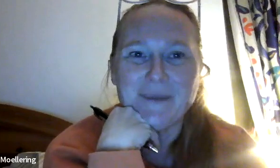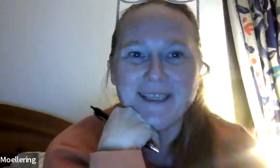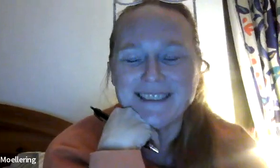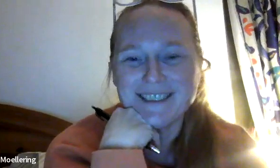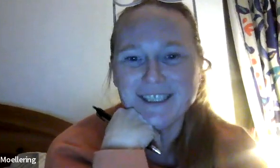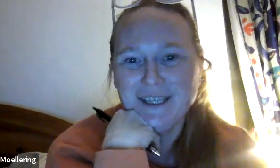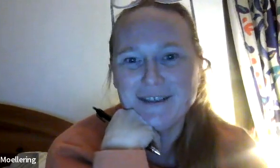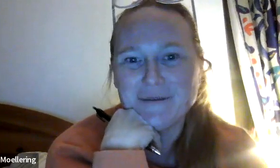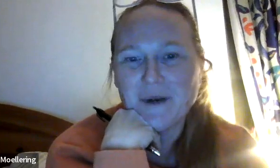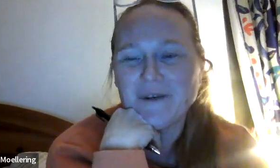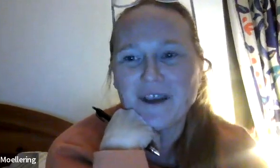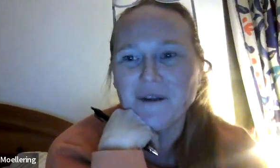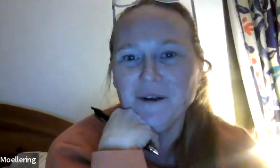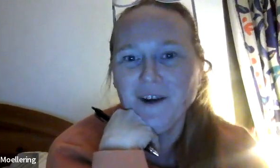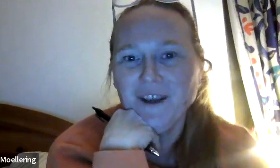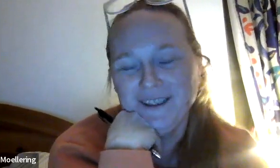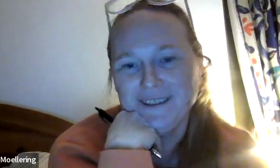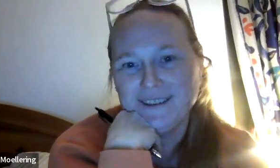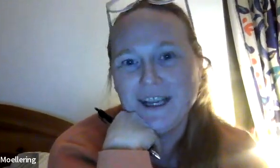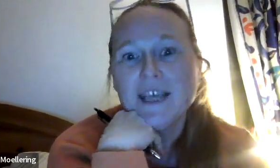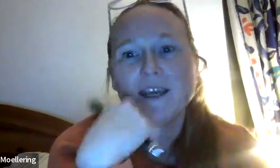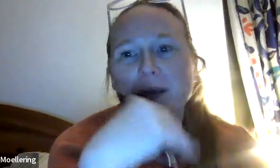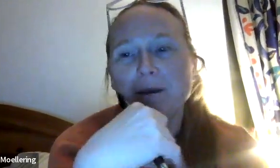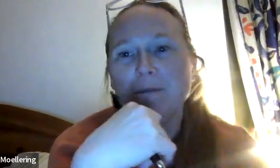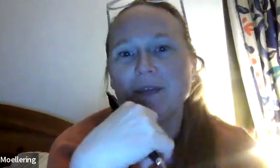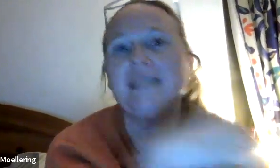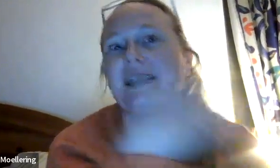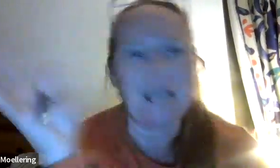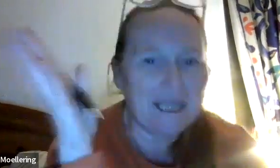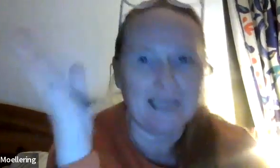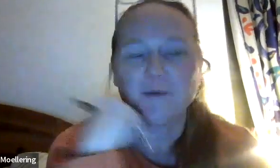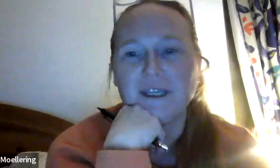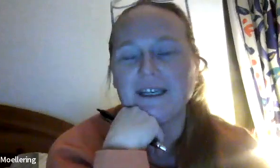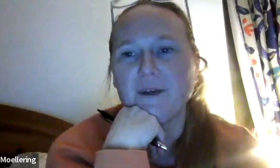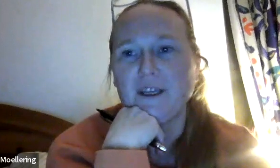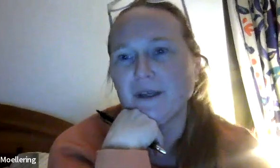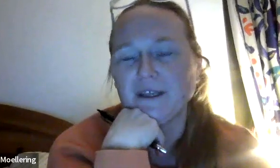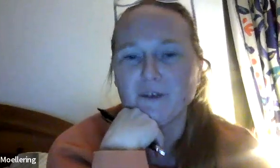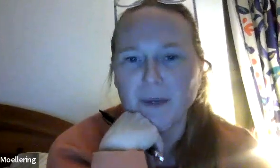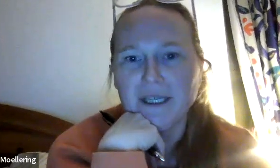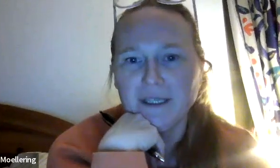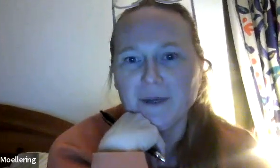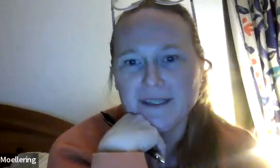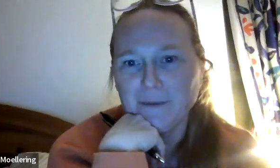paying attention to what we've got going on, and anything ASL related, I would email to everybody anyway. So